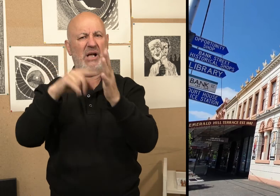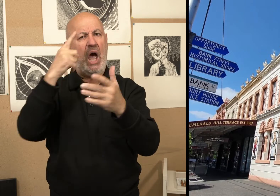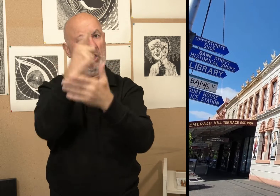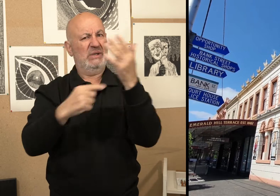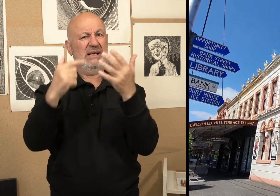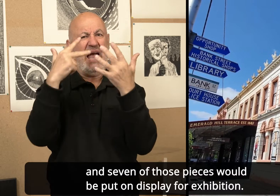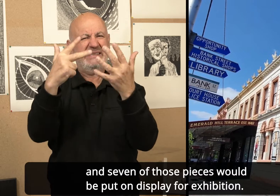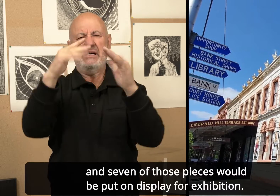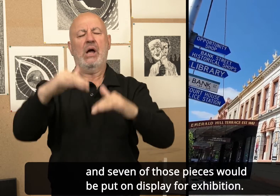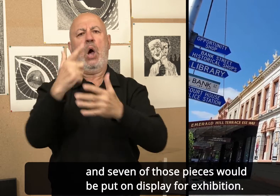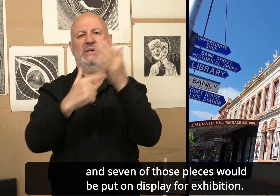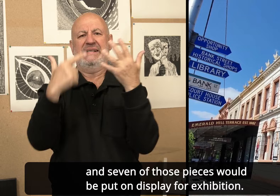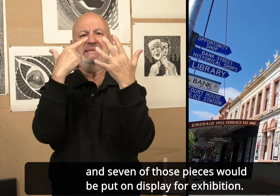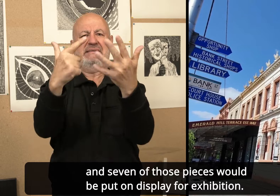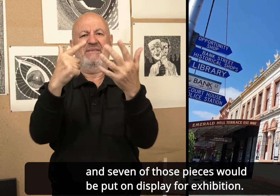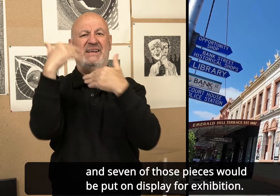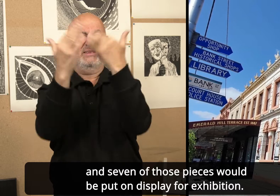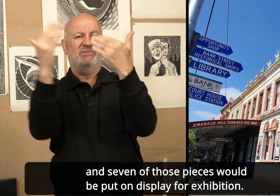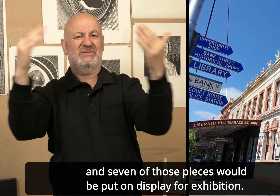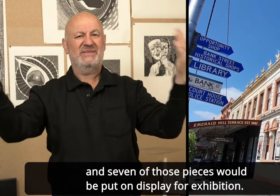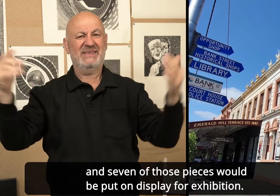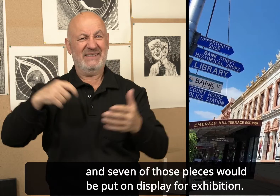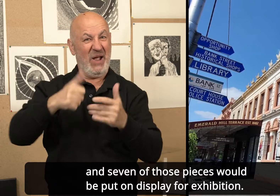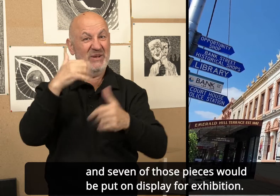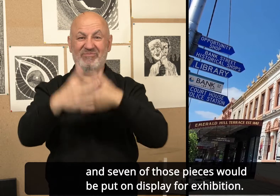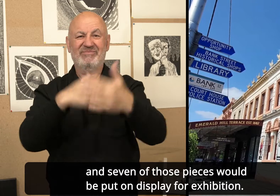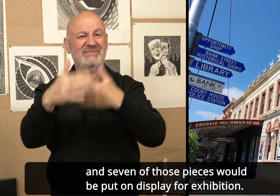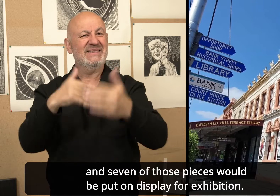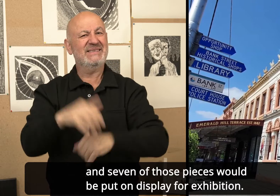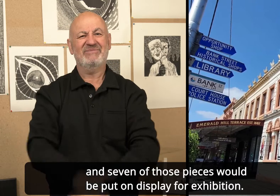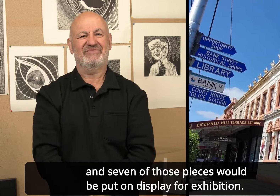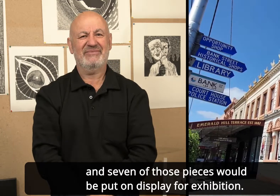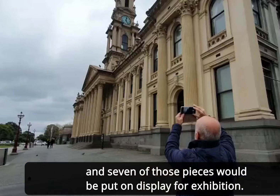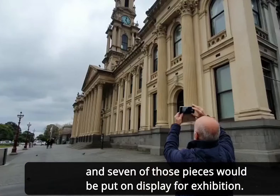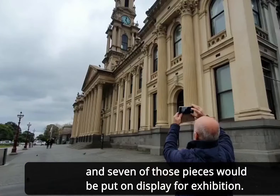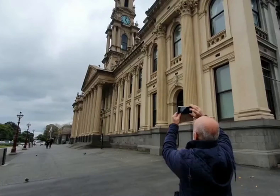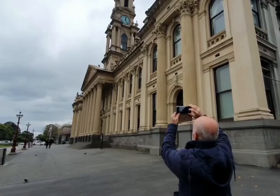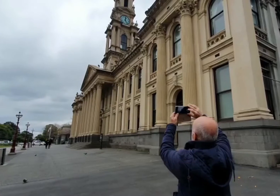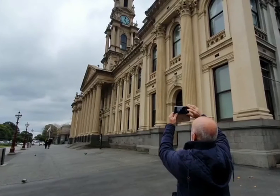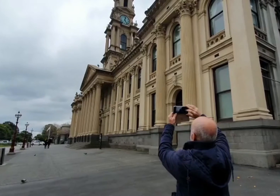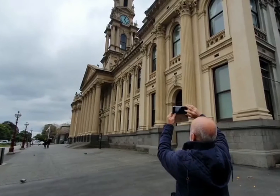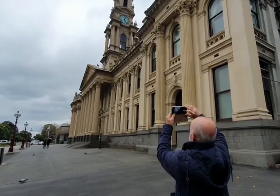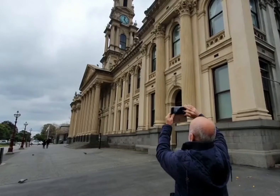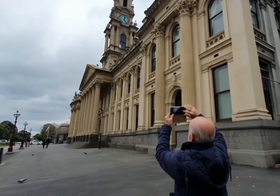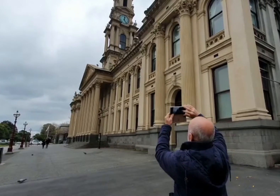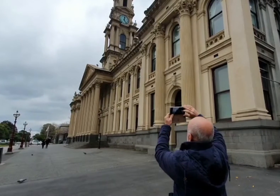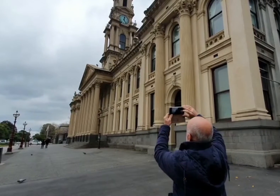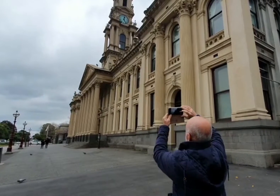lino cuts. And 7 of those pieces would be put on display for